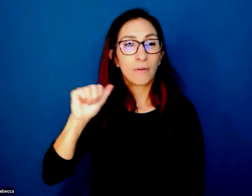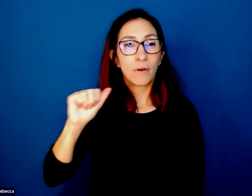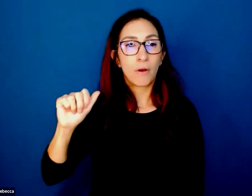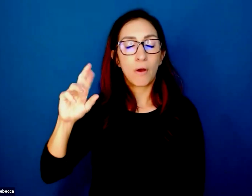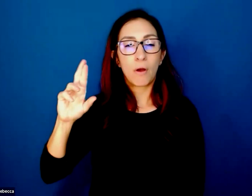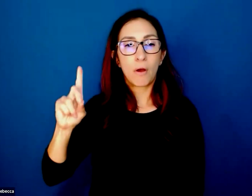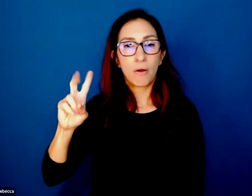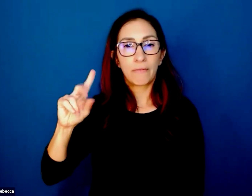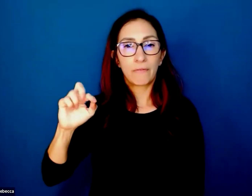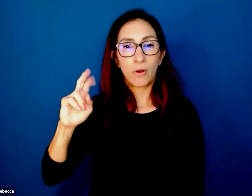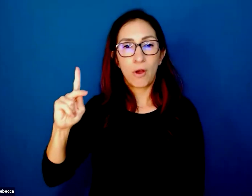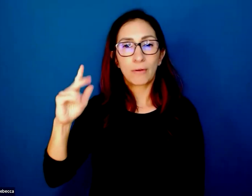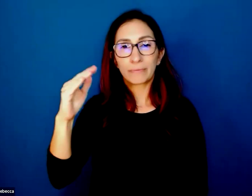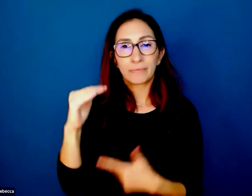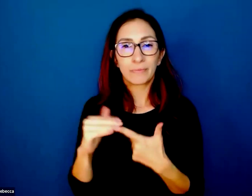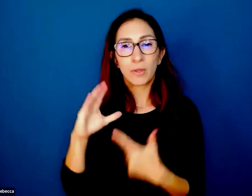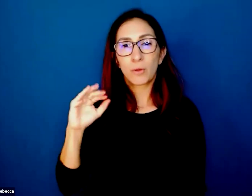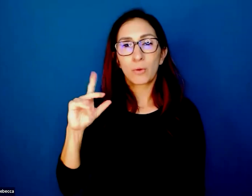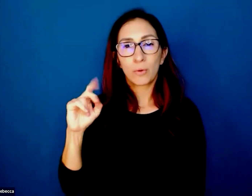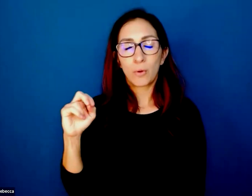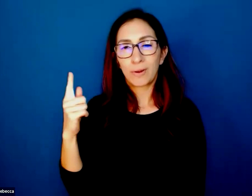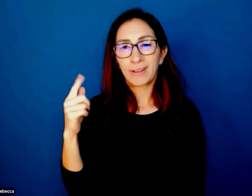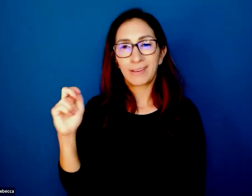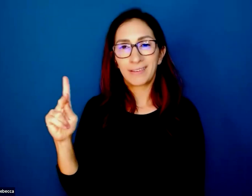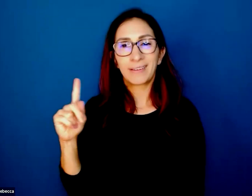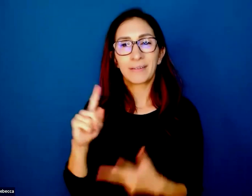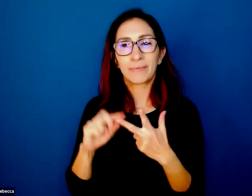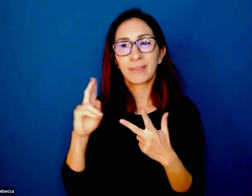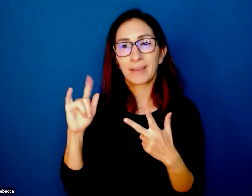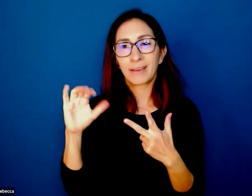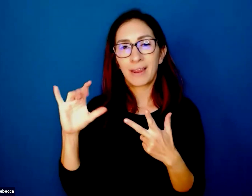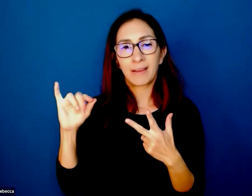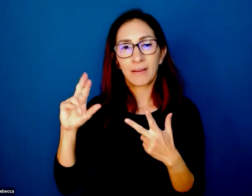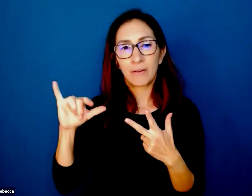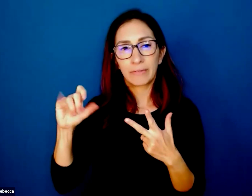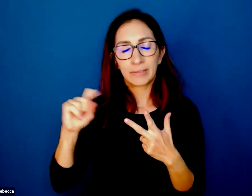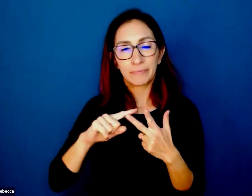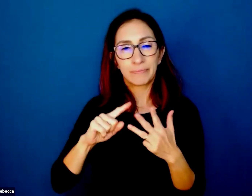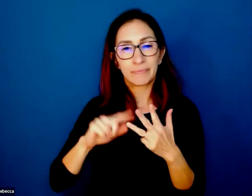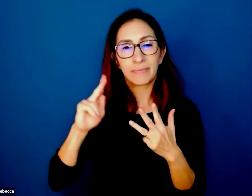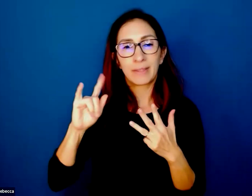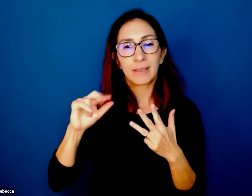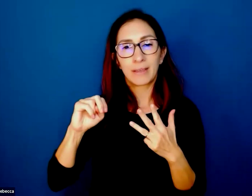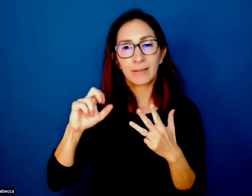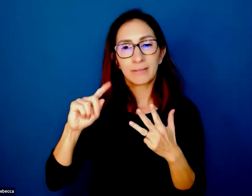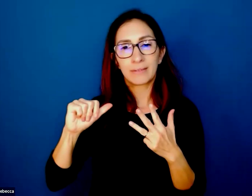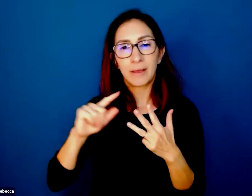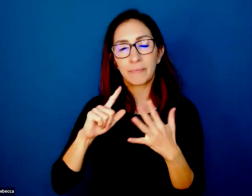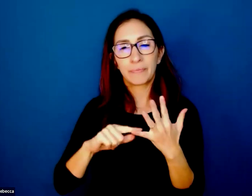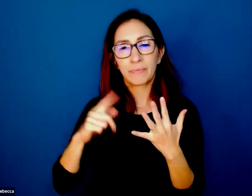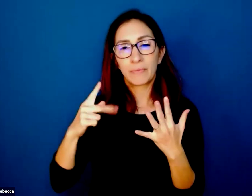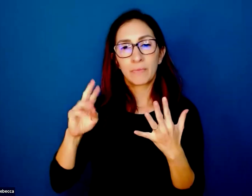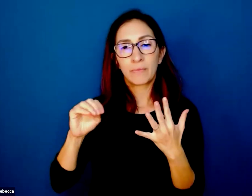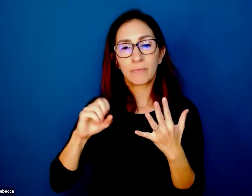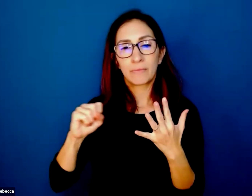Team, Kinetic Iris, Kinsta, Pressable, Second Melody. Bronze